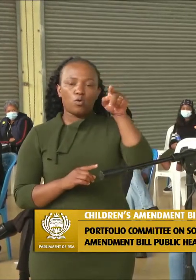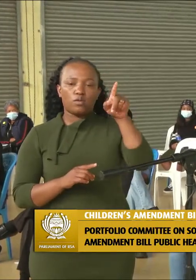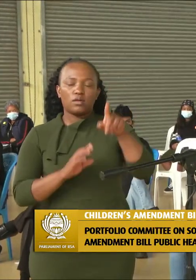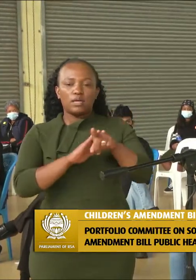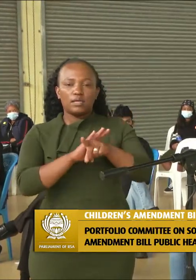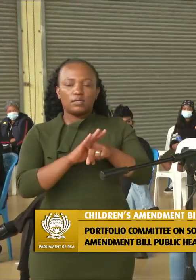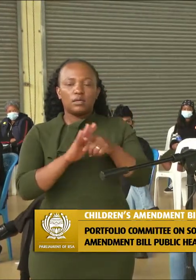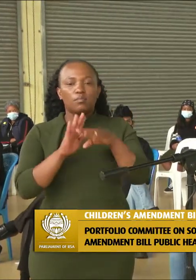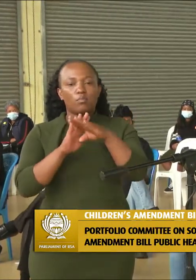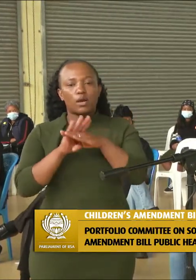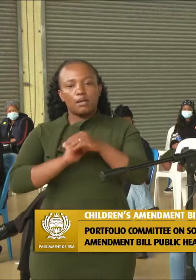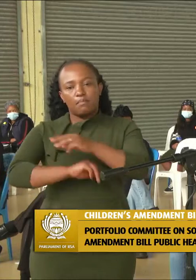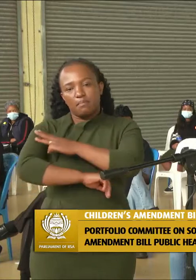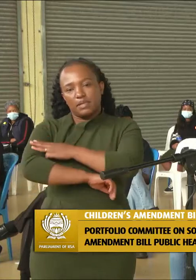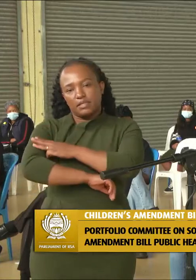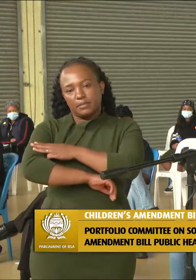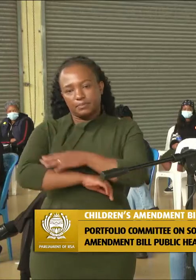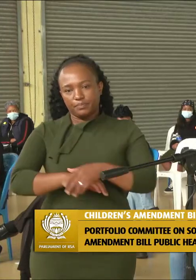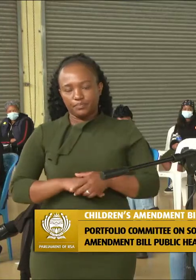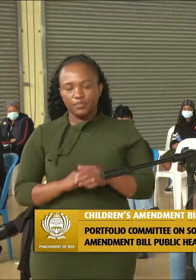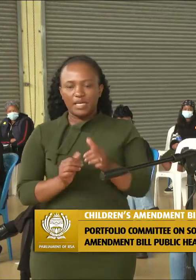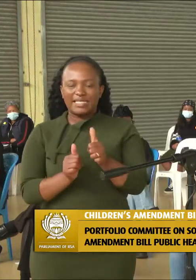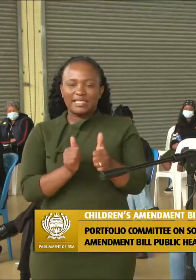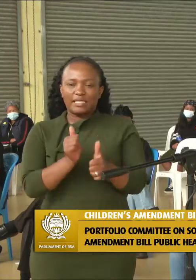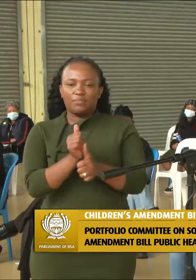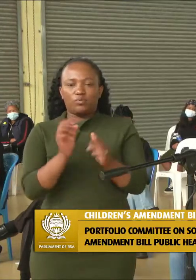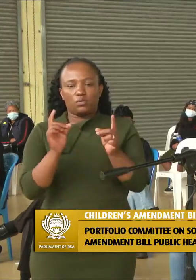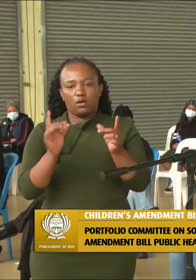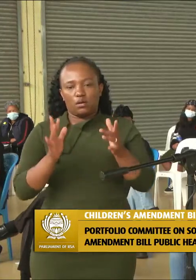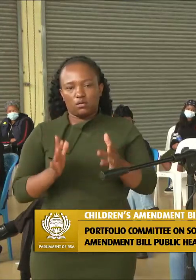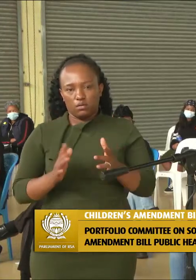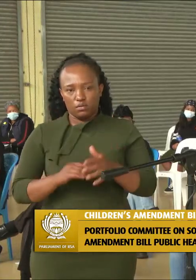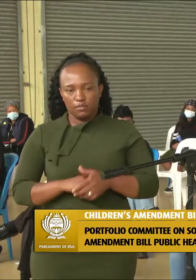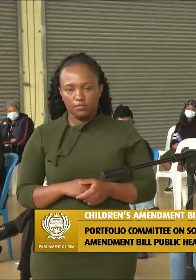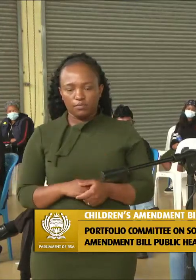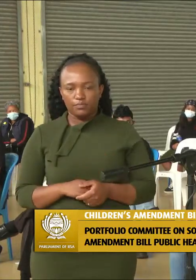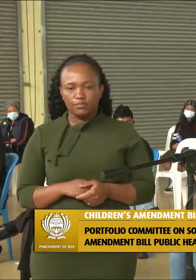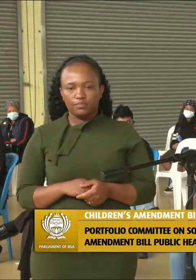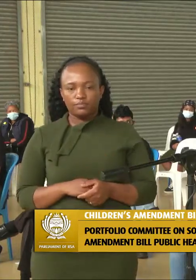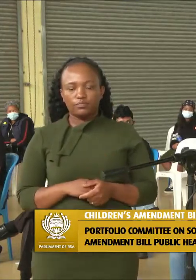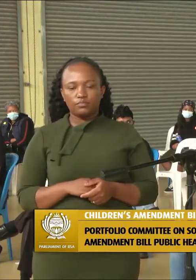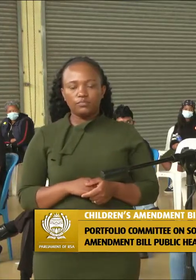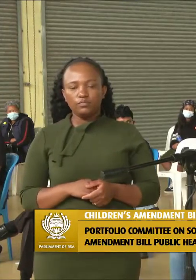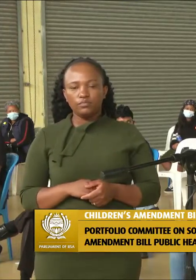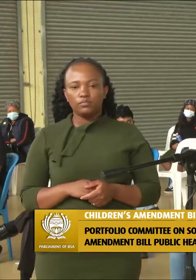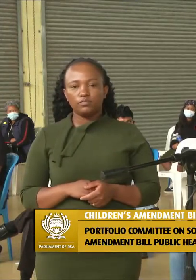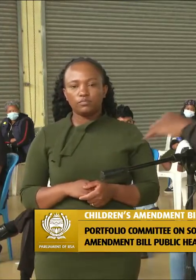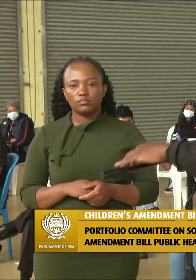Program Manager, Deputy Director there. Igama lami nguEugene Pillay, ngisebenza khona lapha nje